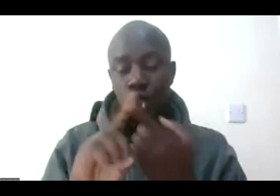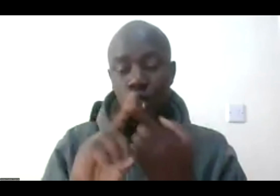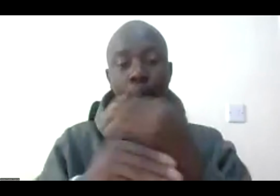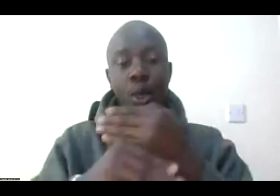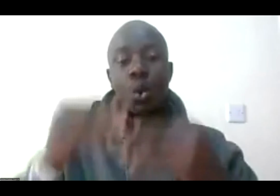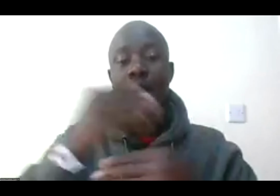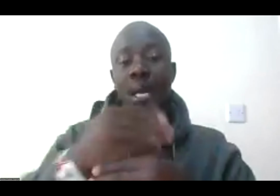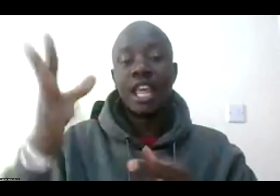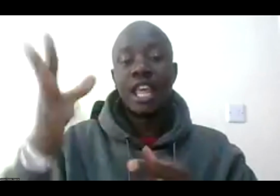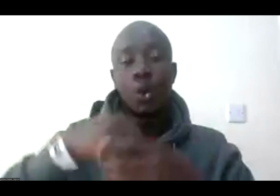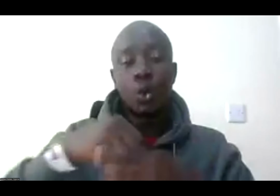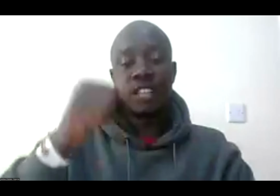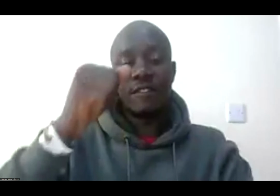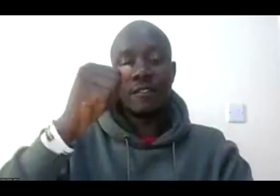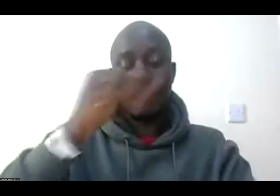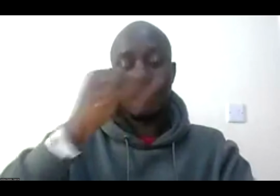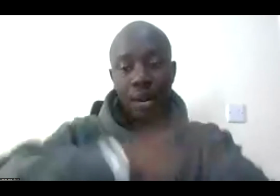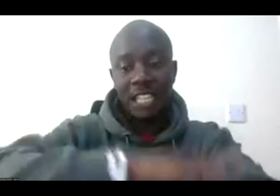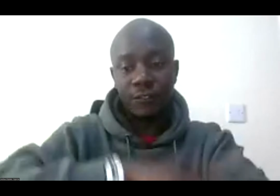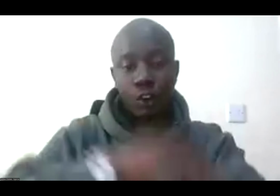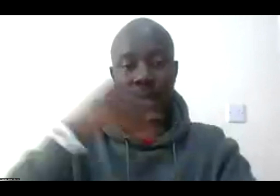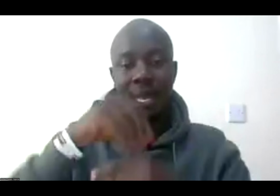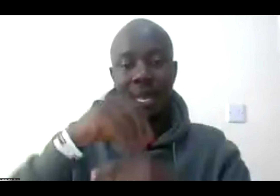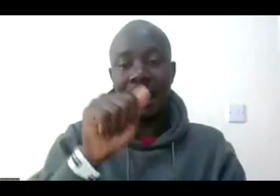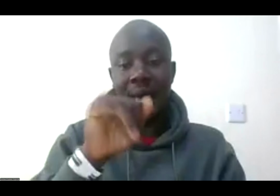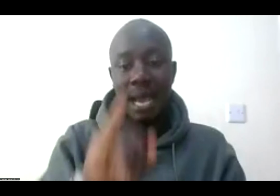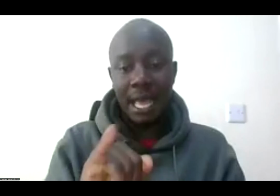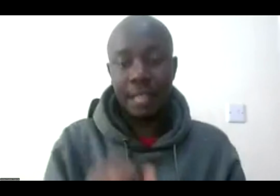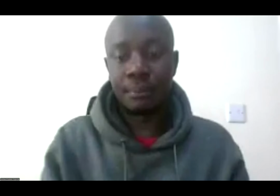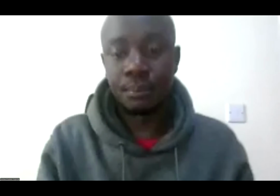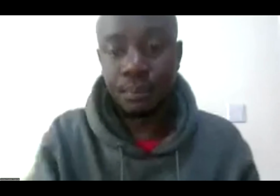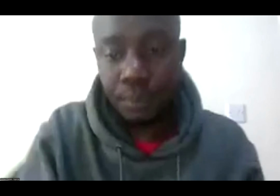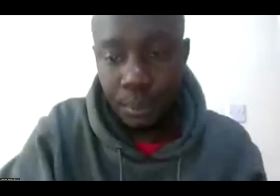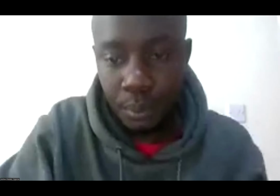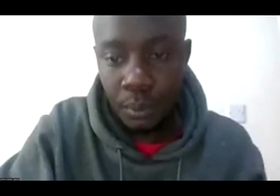sign language dataset to build inclusive AI platforms.